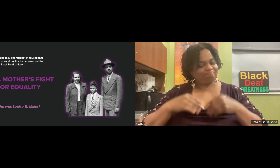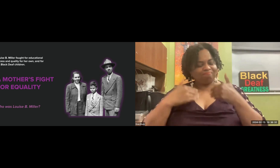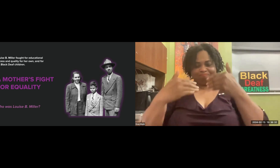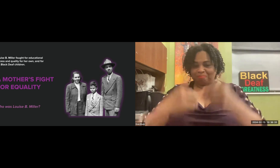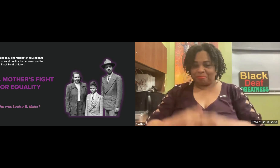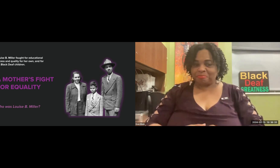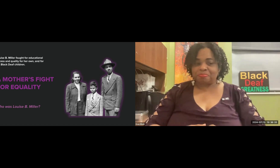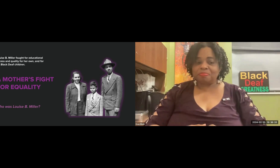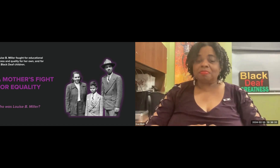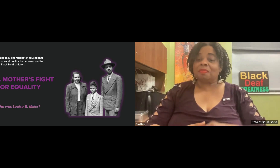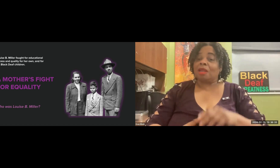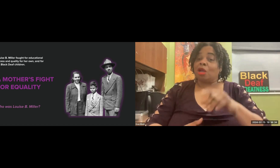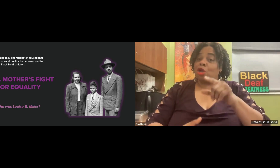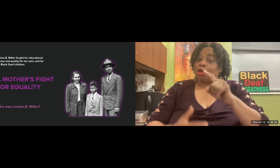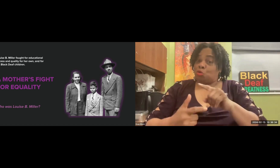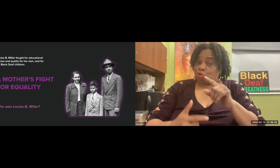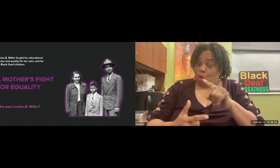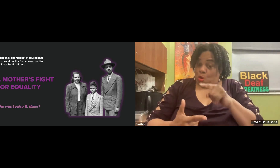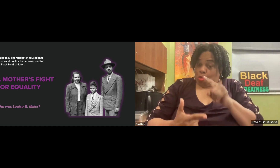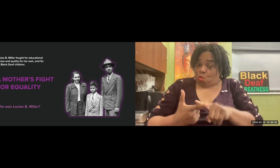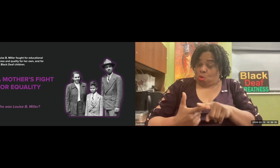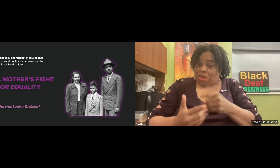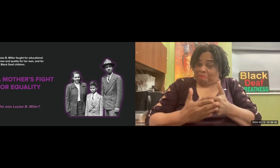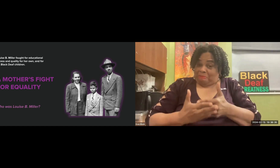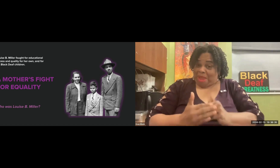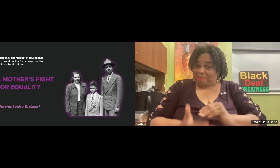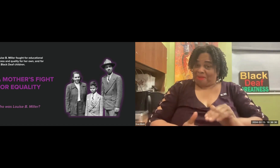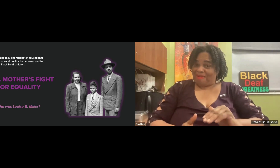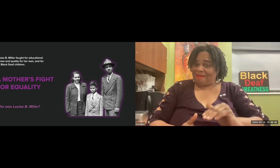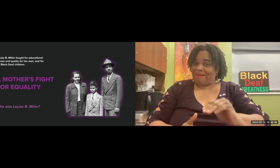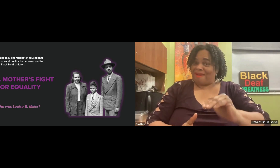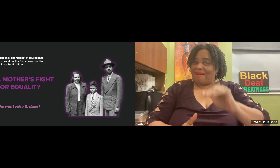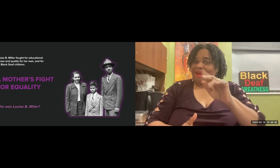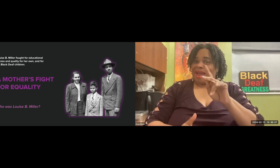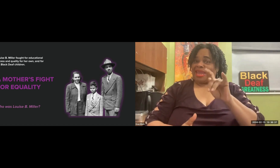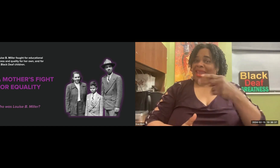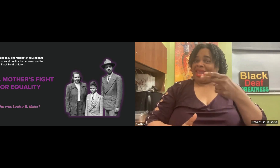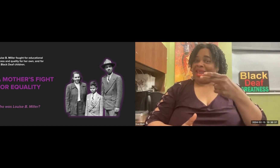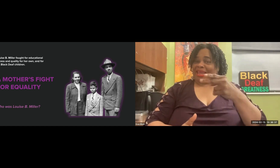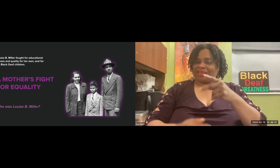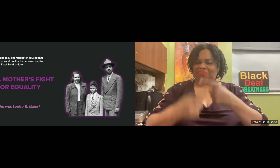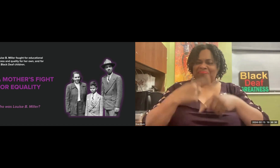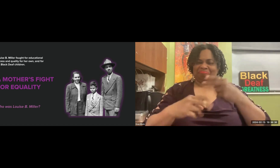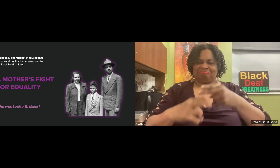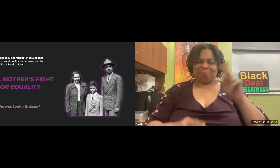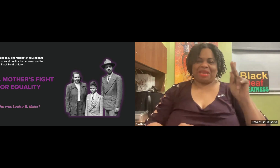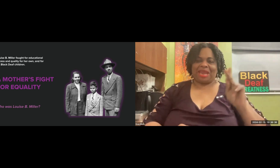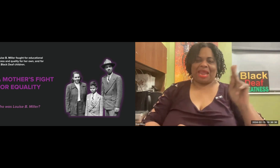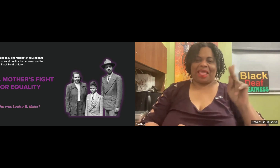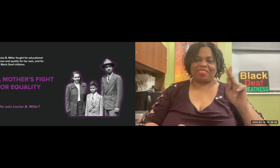son. It didn't matter that he was deaf. She moved forward.